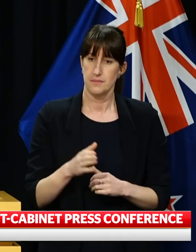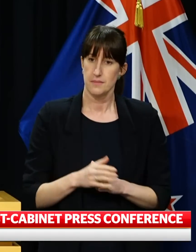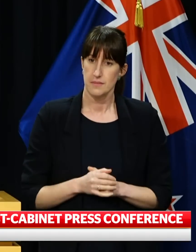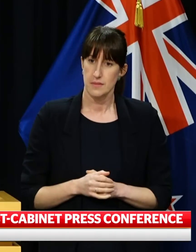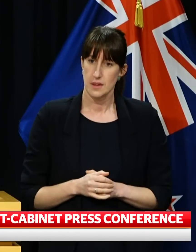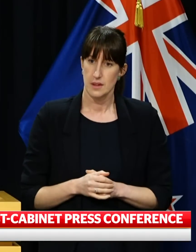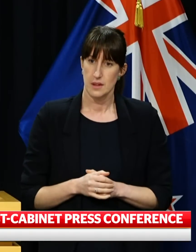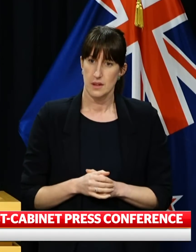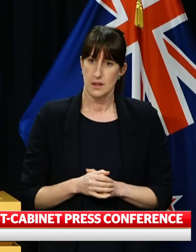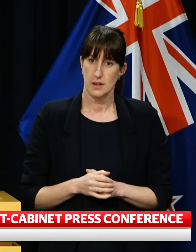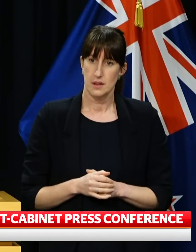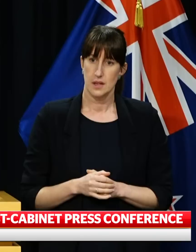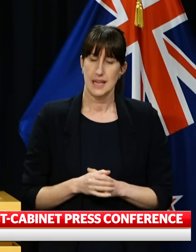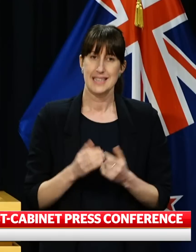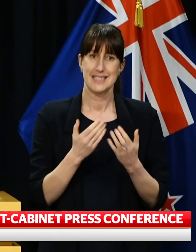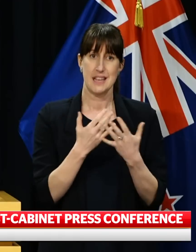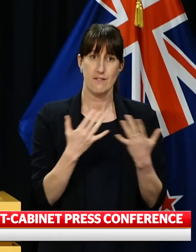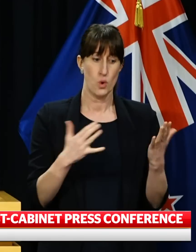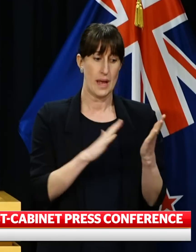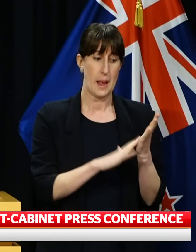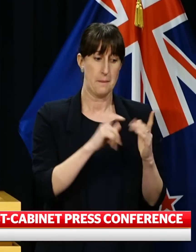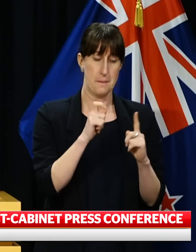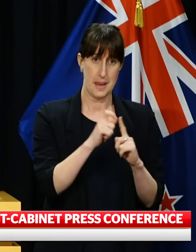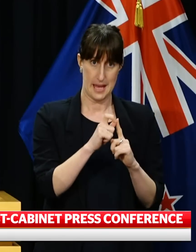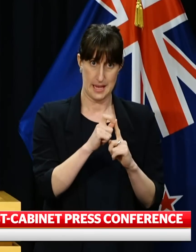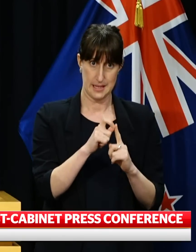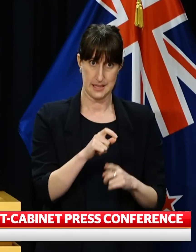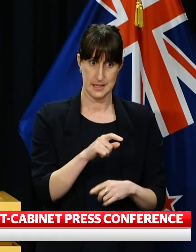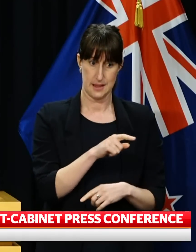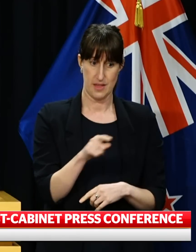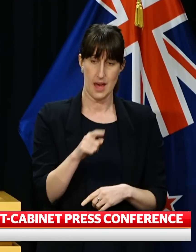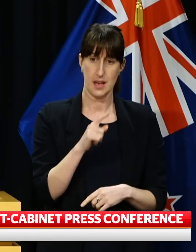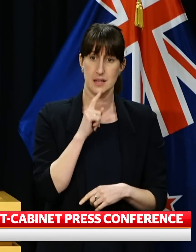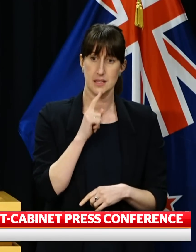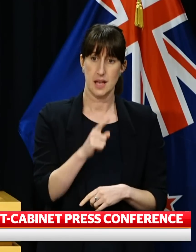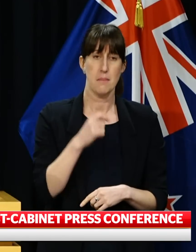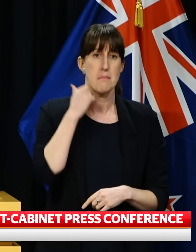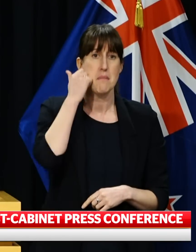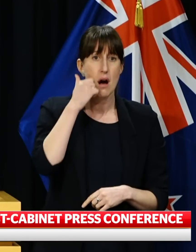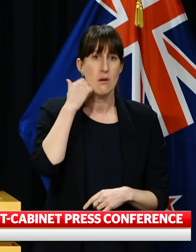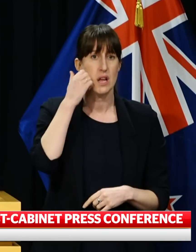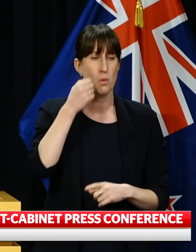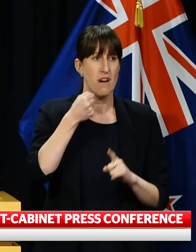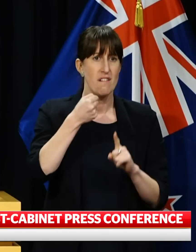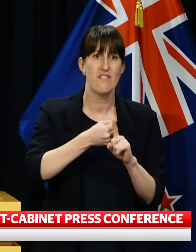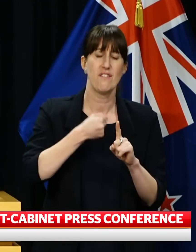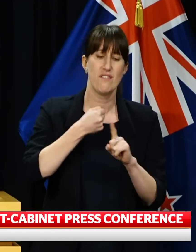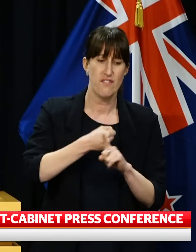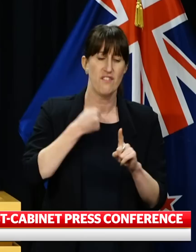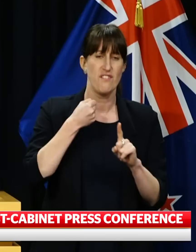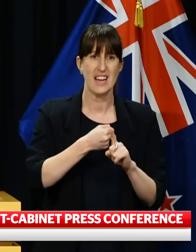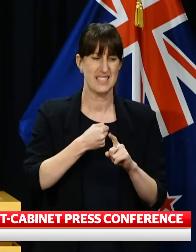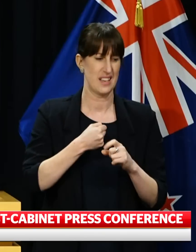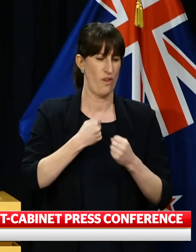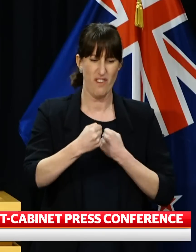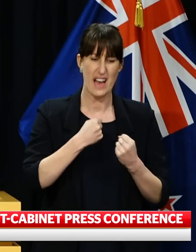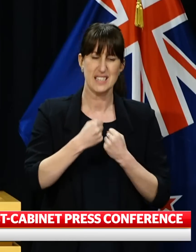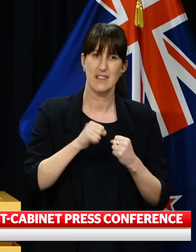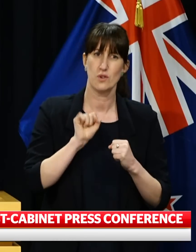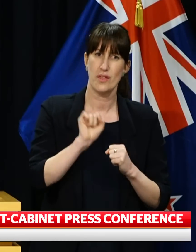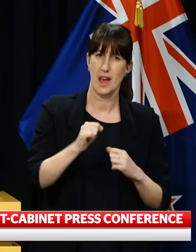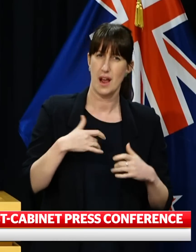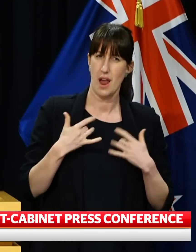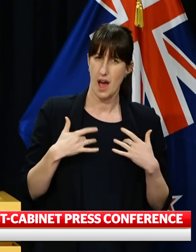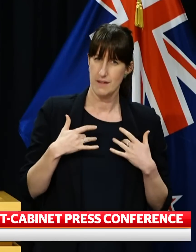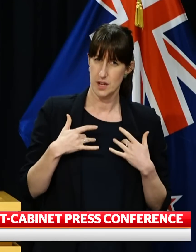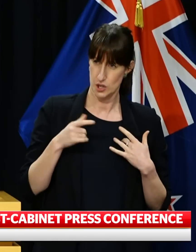of the MPs said that Māori were in a fight for their lives. What do you think they were? Do you agree with that,